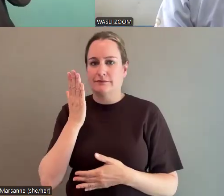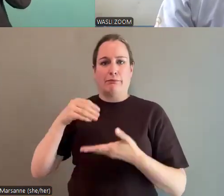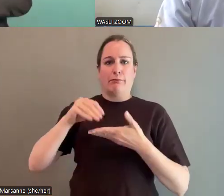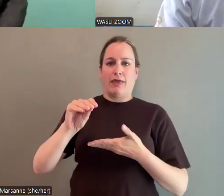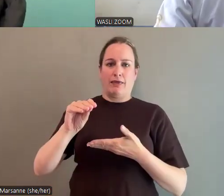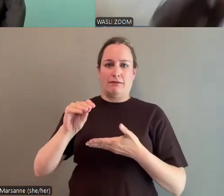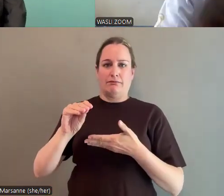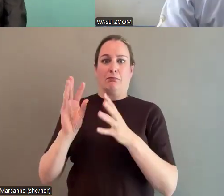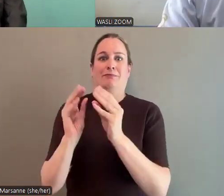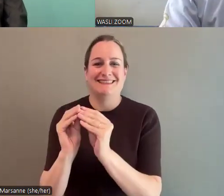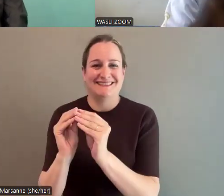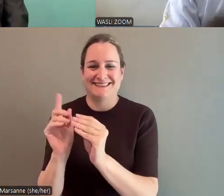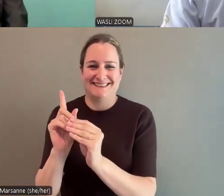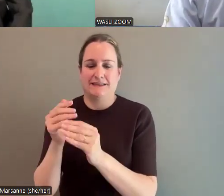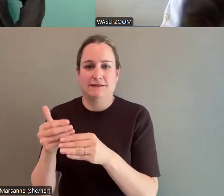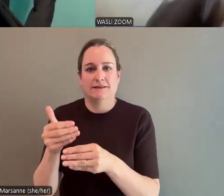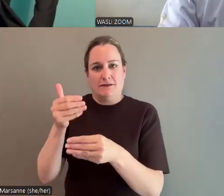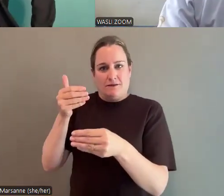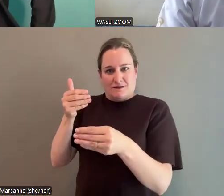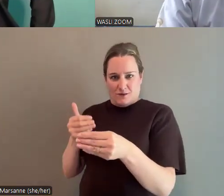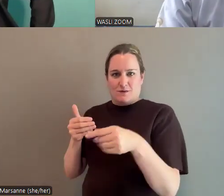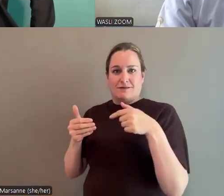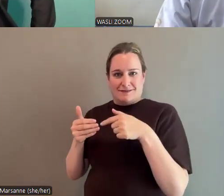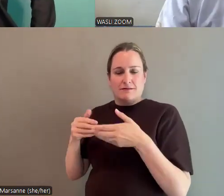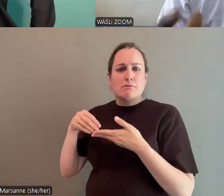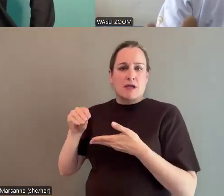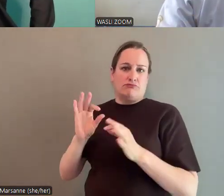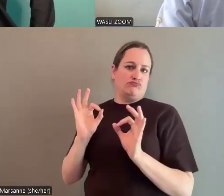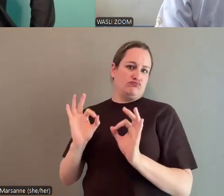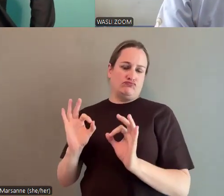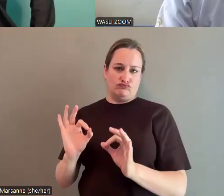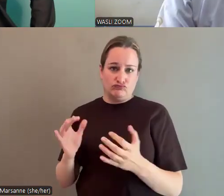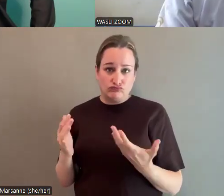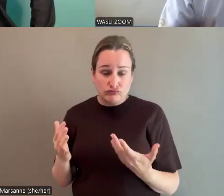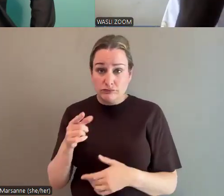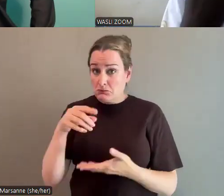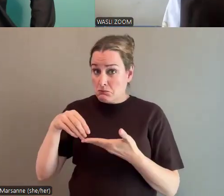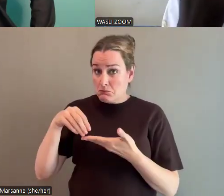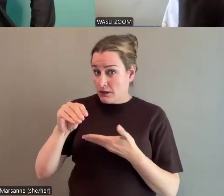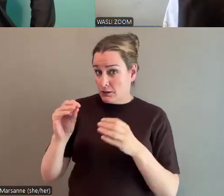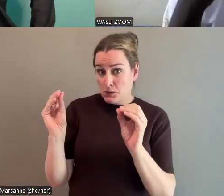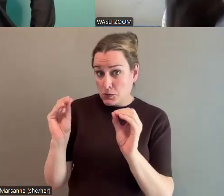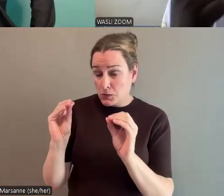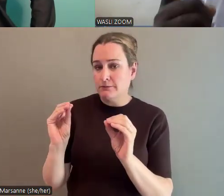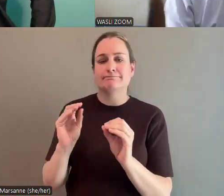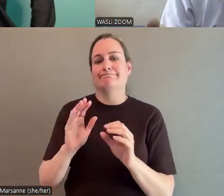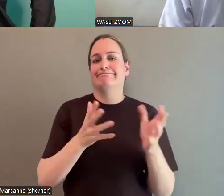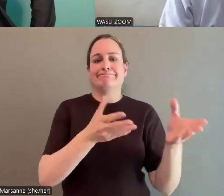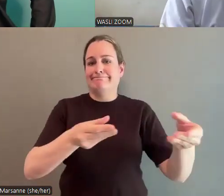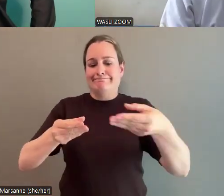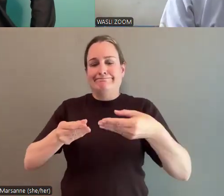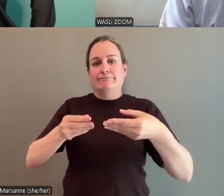because the legitimacy for you to be able to have access to us, one thing is early